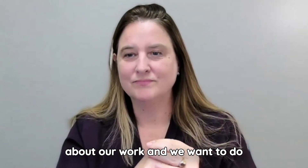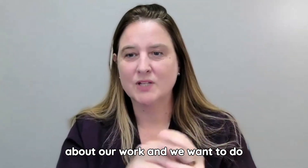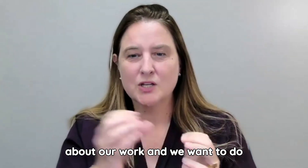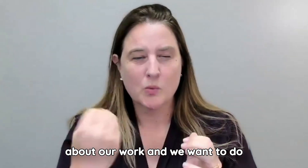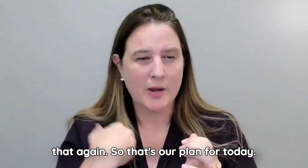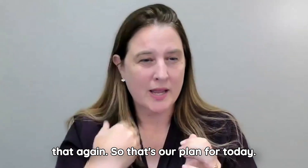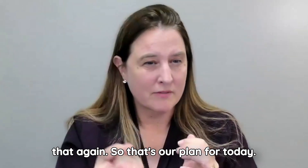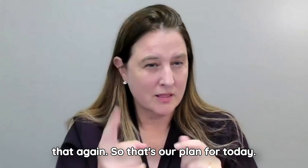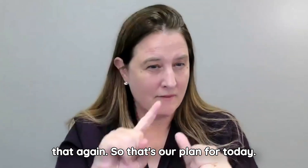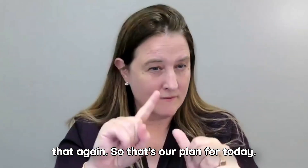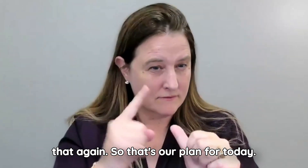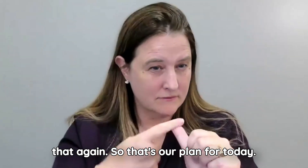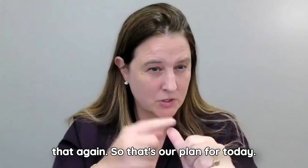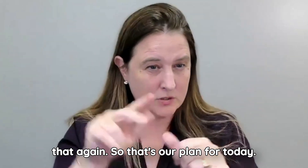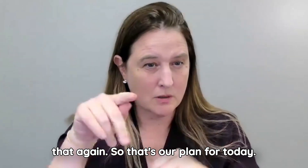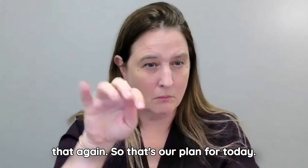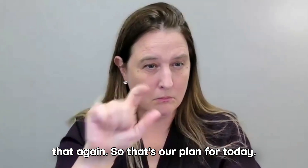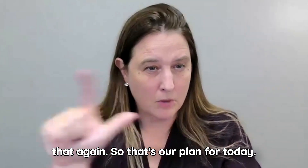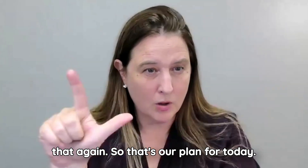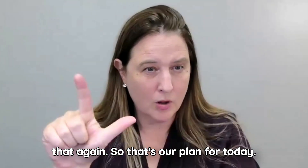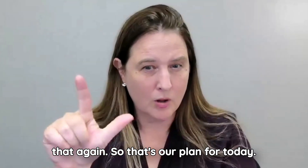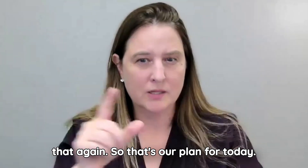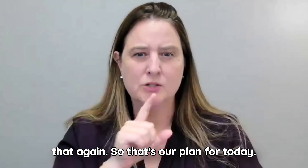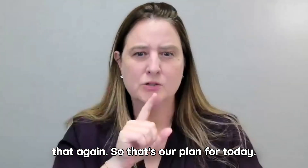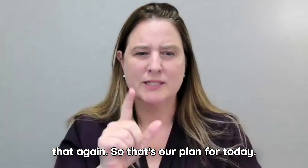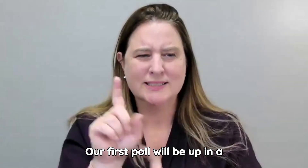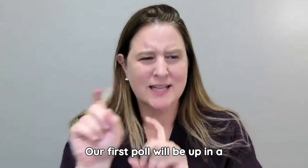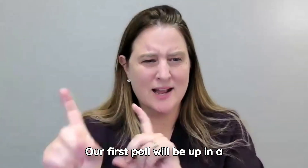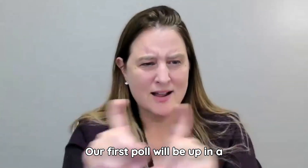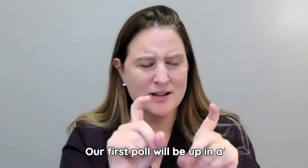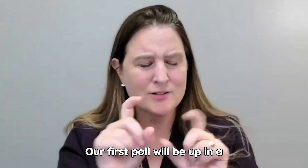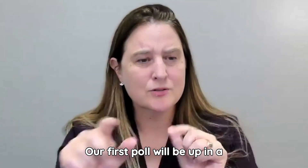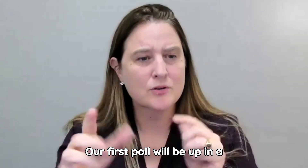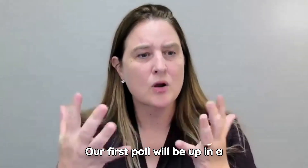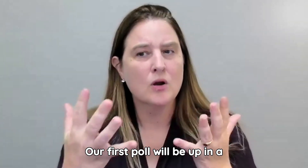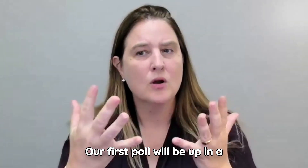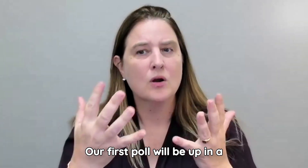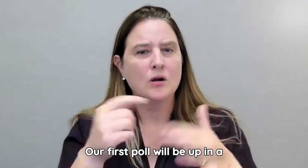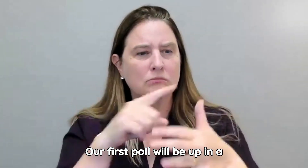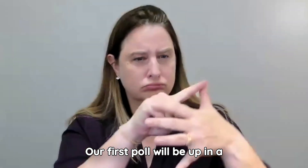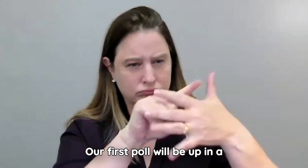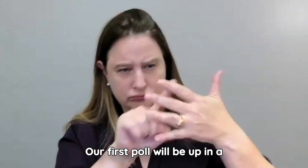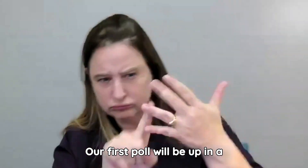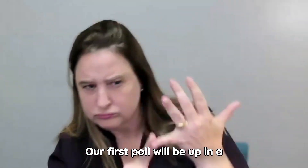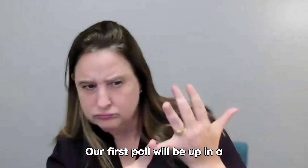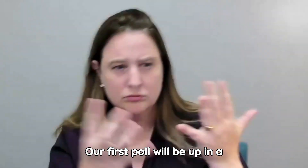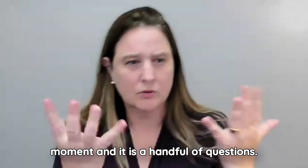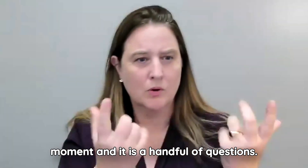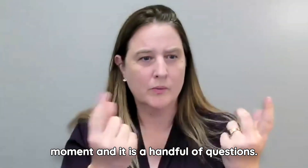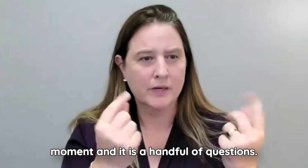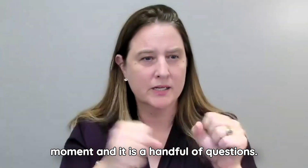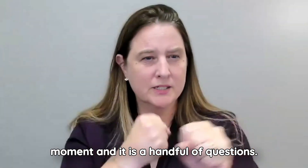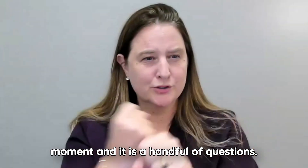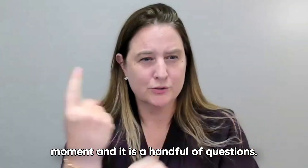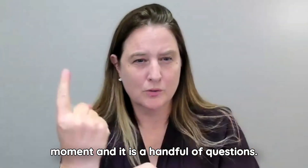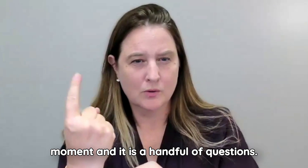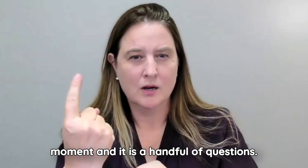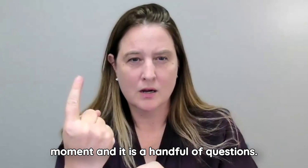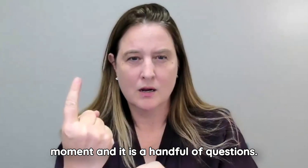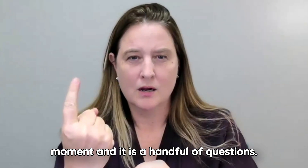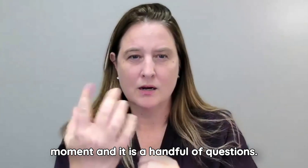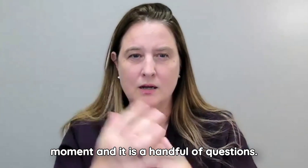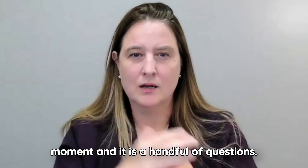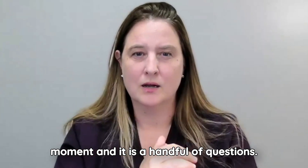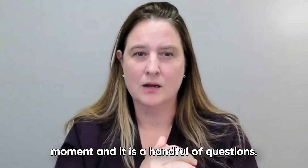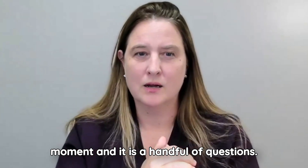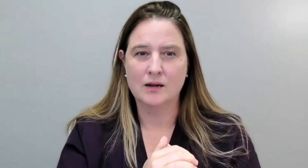again. So that's our plan for today. Our first poll will be up in a moment, and it is a